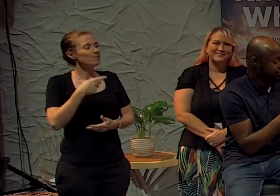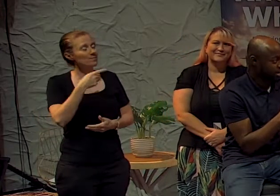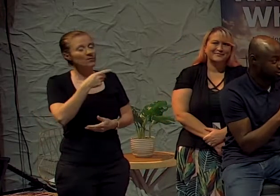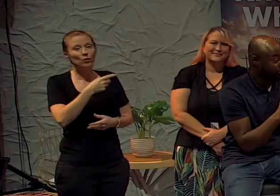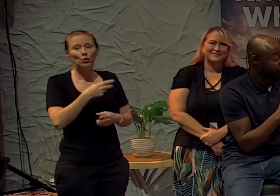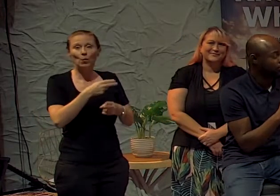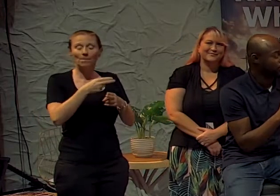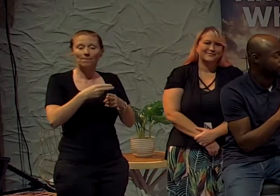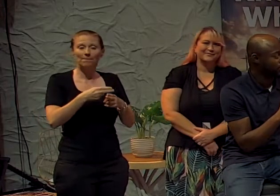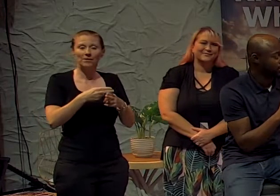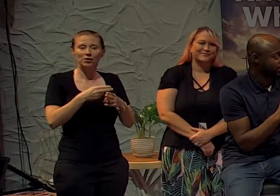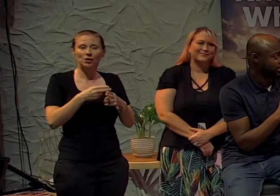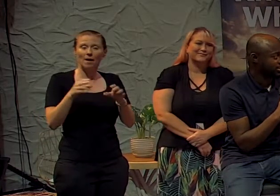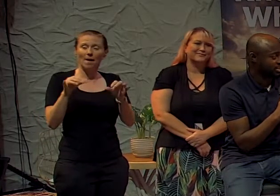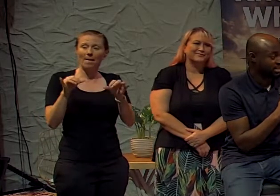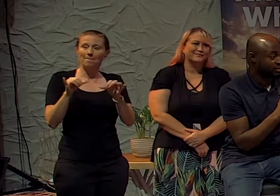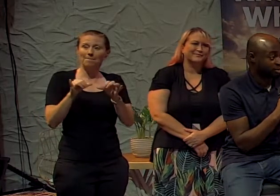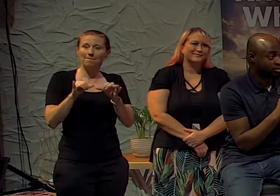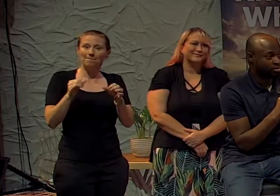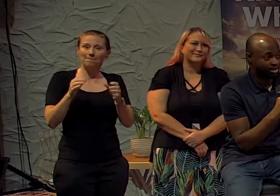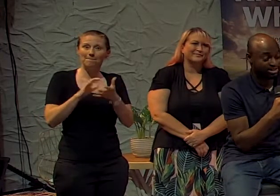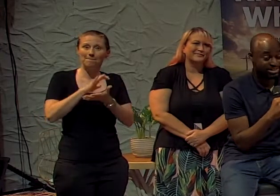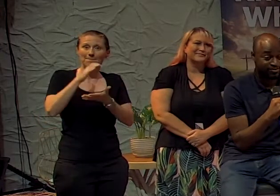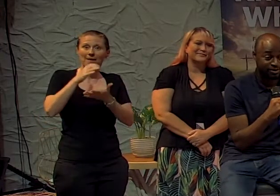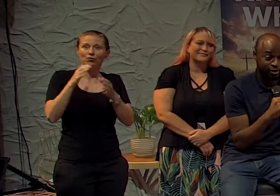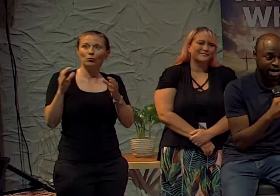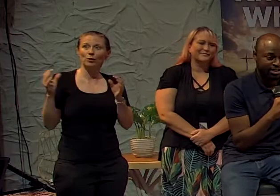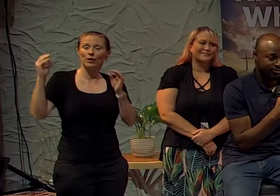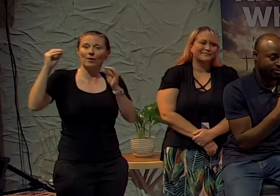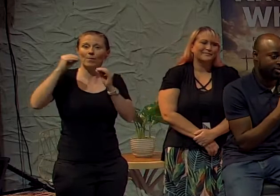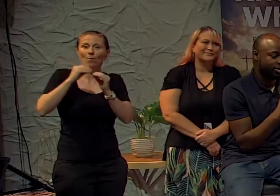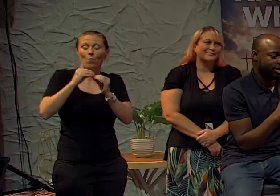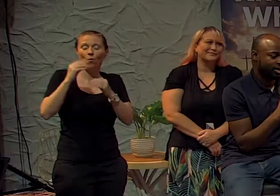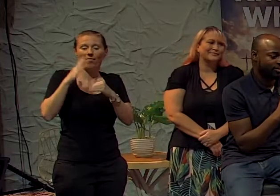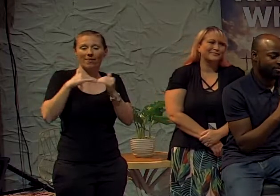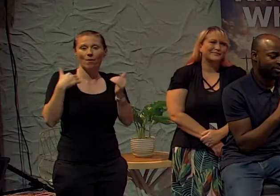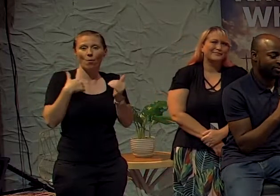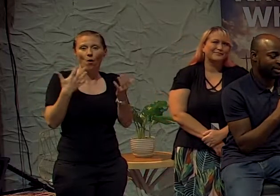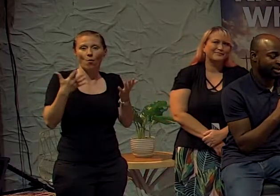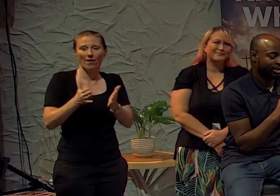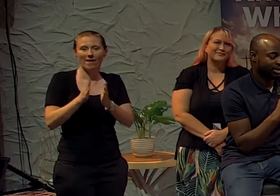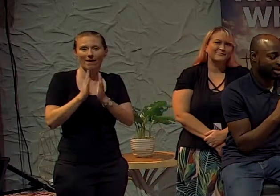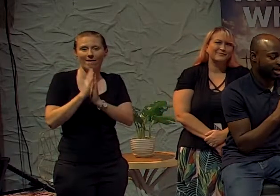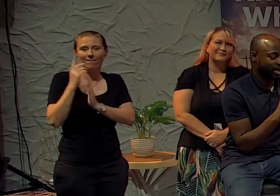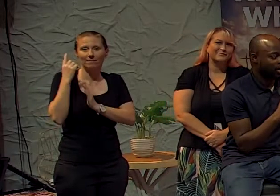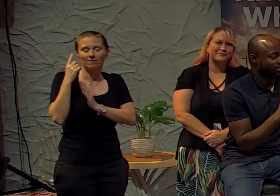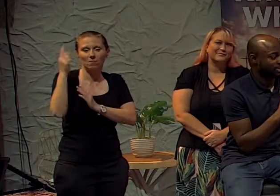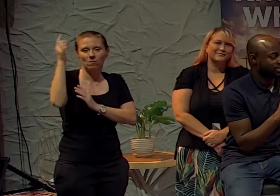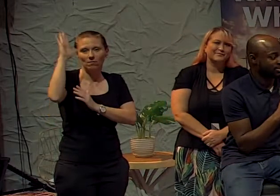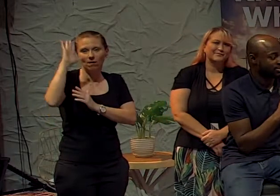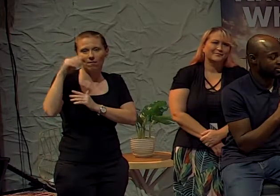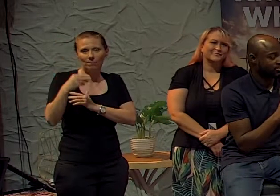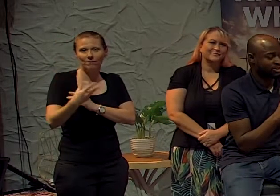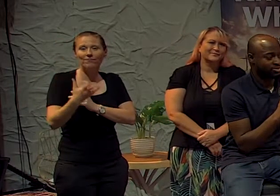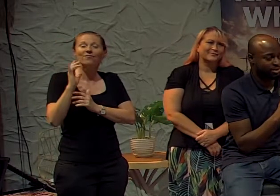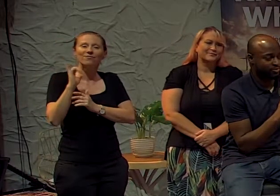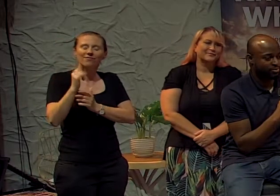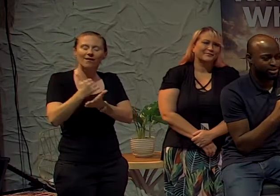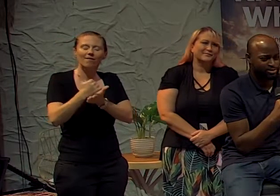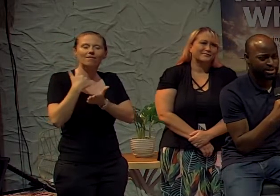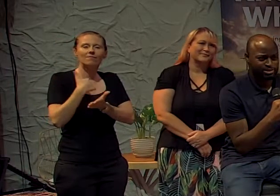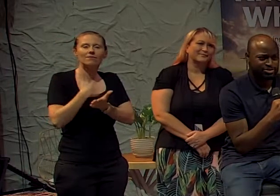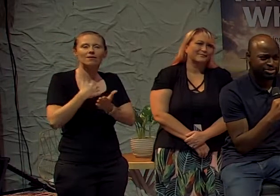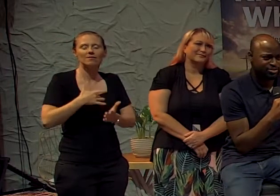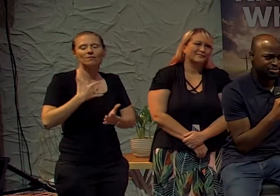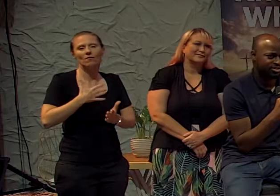the immeasurably more than we can conceive of or ask for, that really helps us to be joyful. The